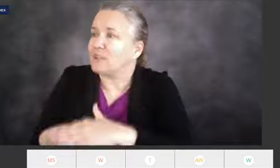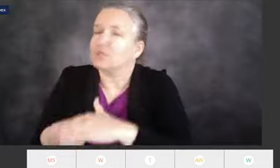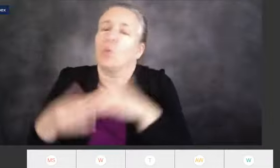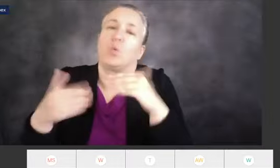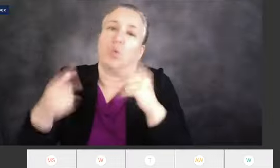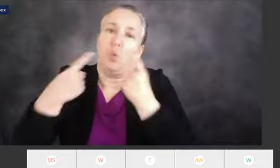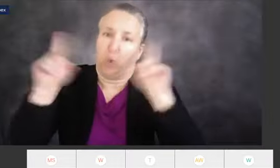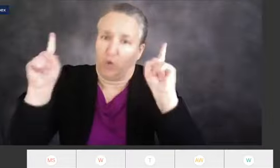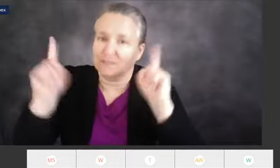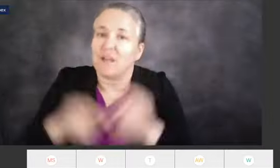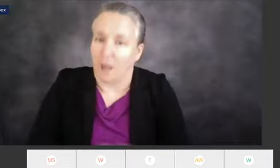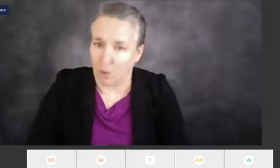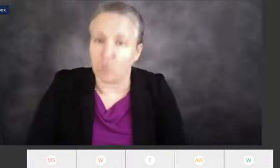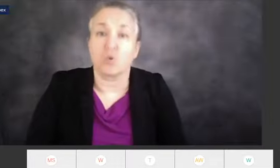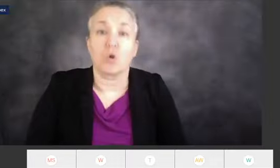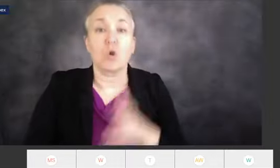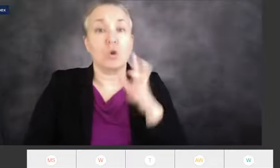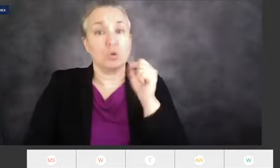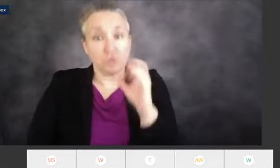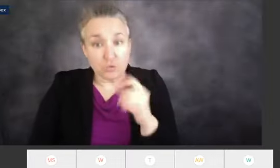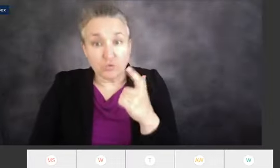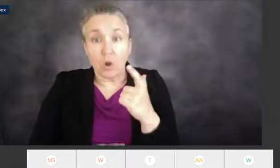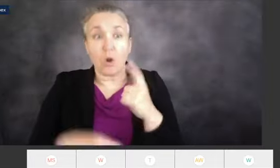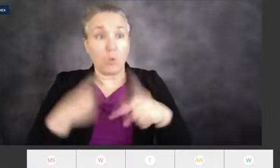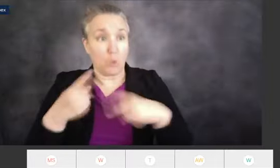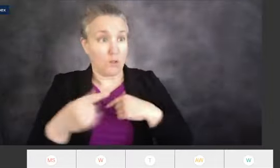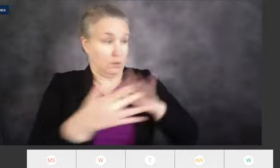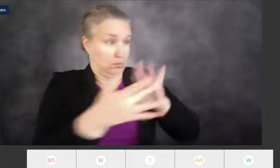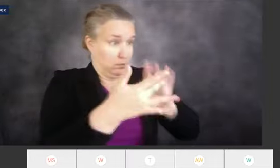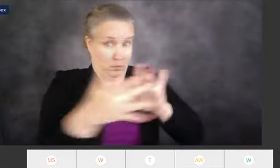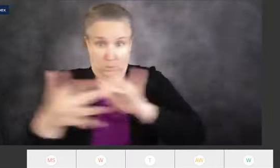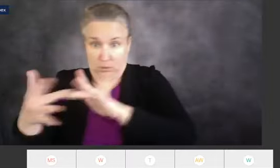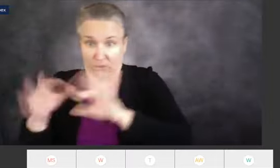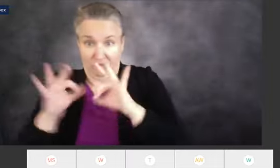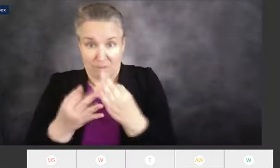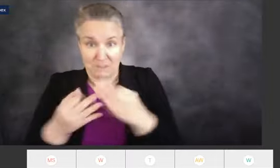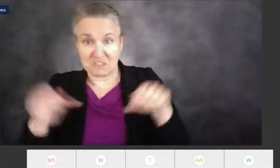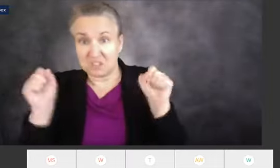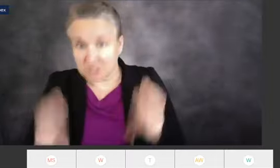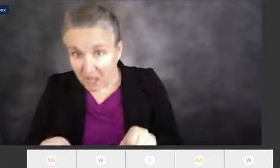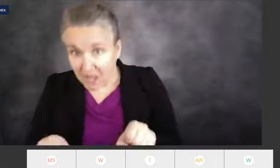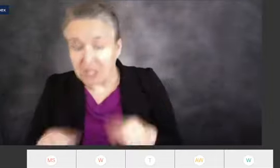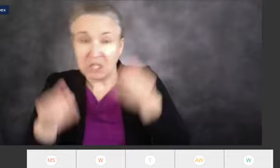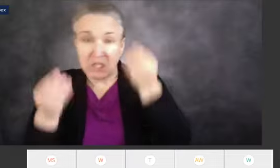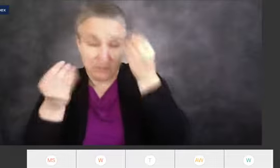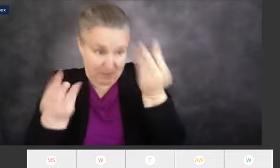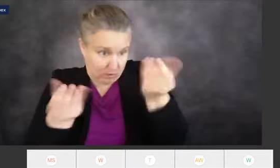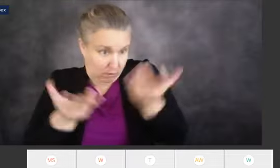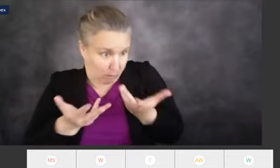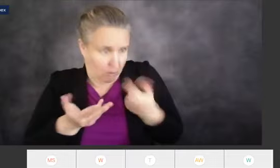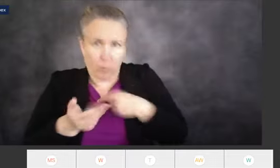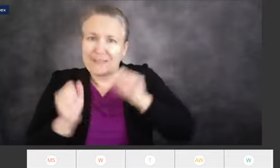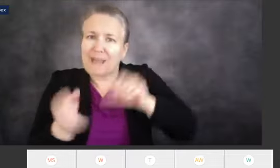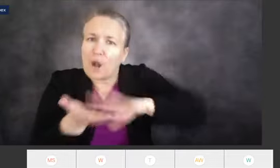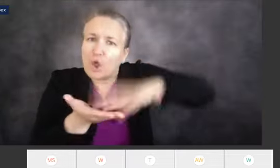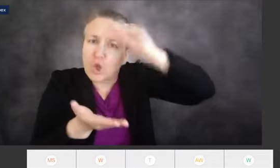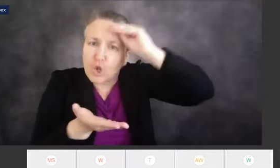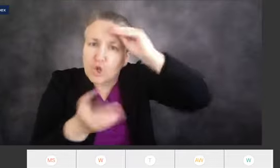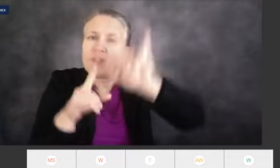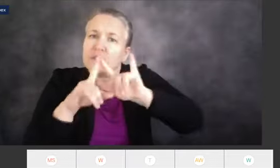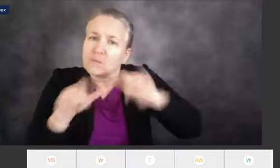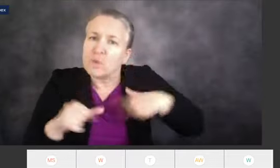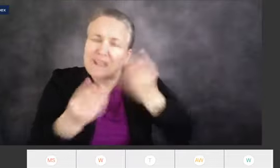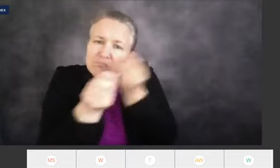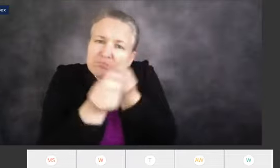isolation. So when we get good contact tracing, we learn from that information, and we can let you know what type